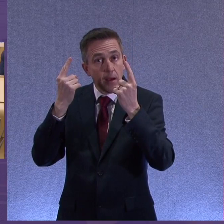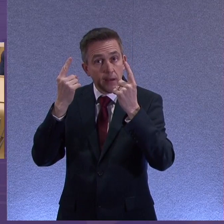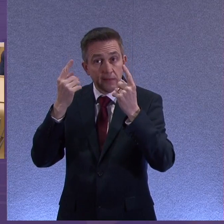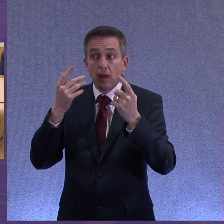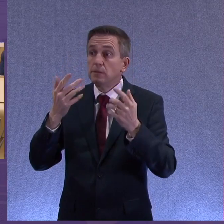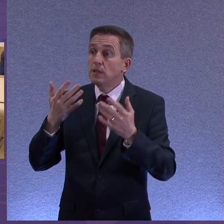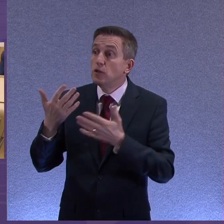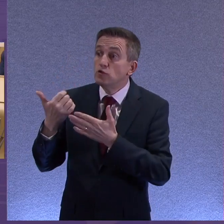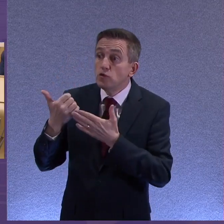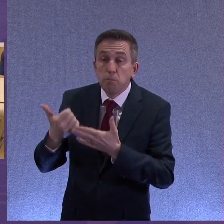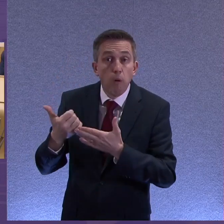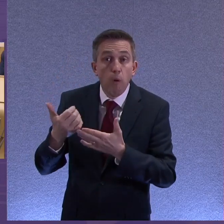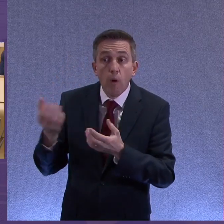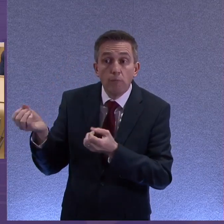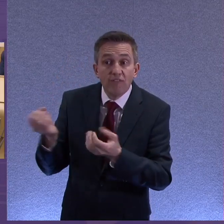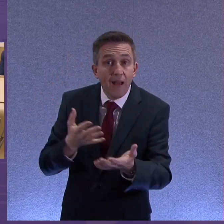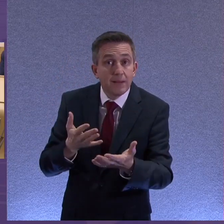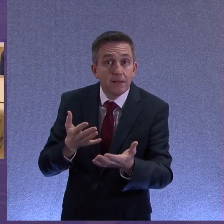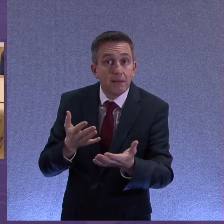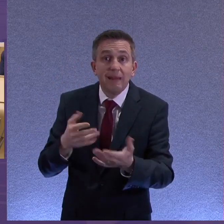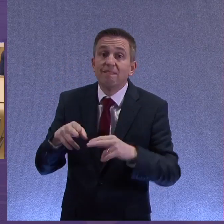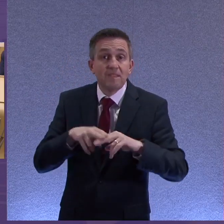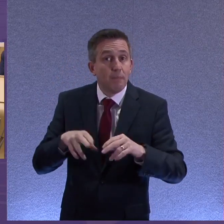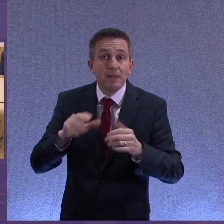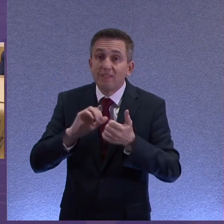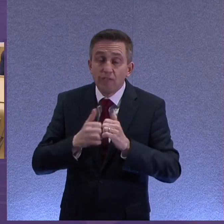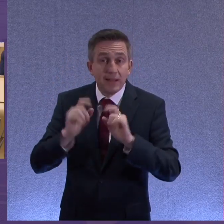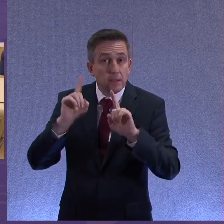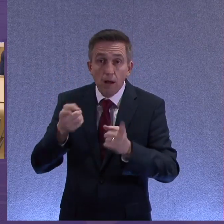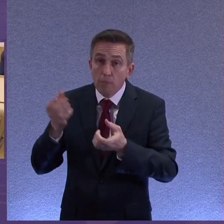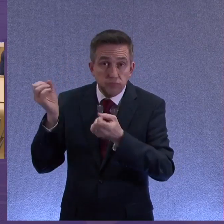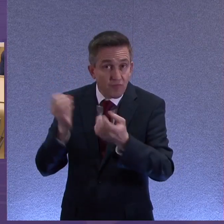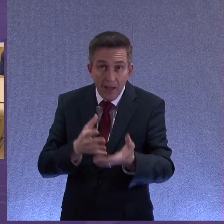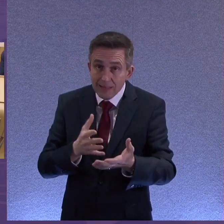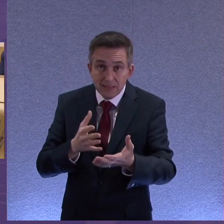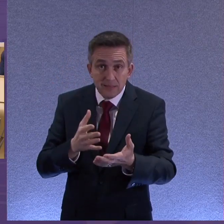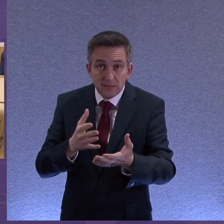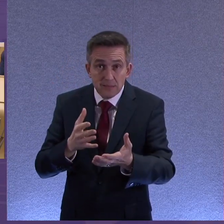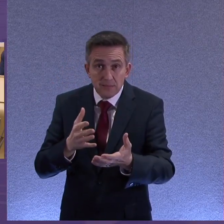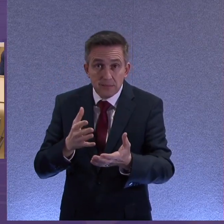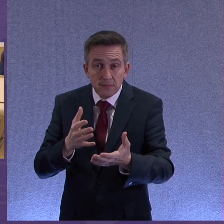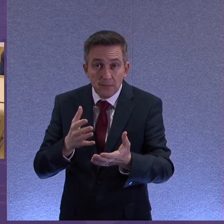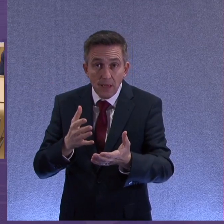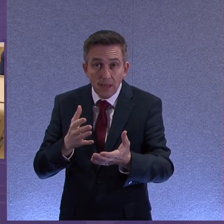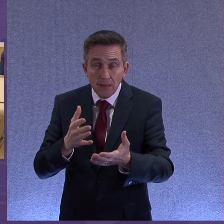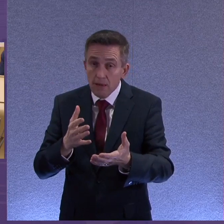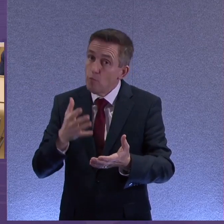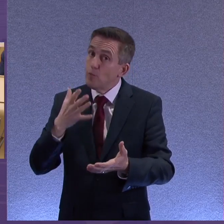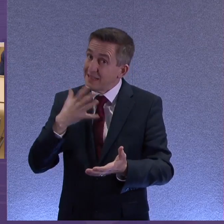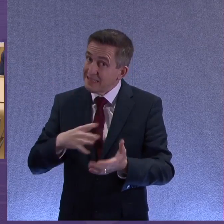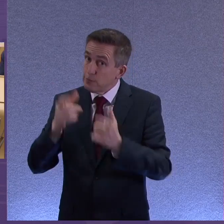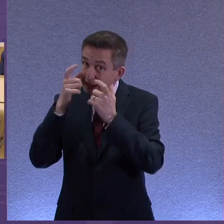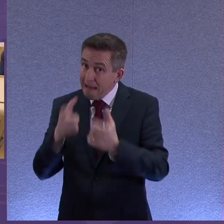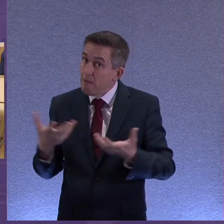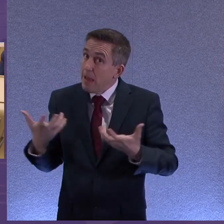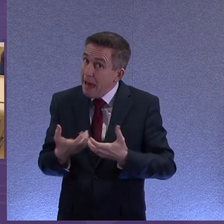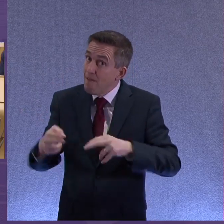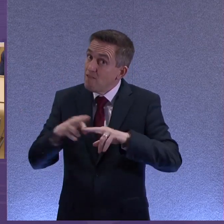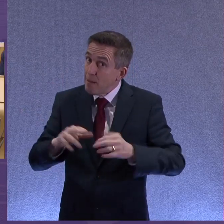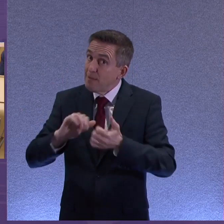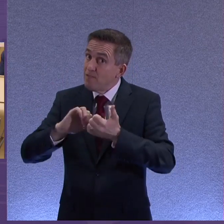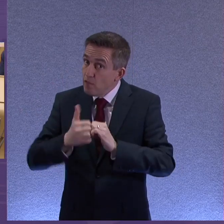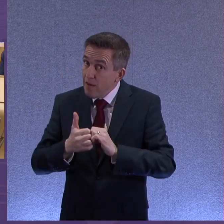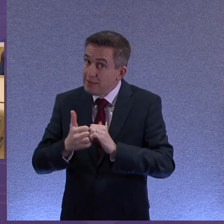where that cannot be provided by family or friends, and again there, that needs to be very carefully done about how